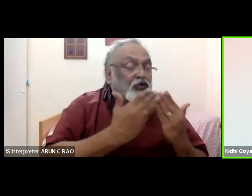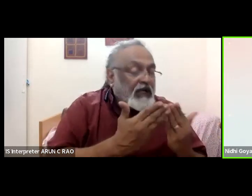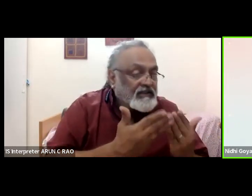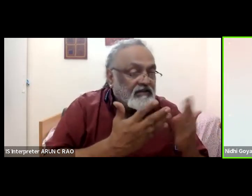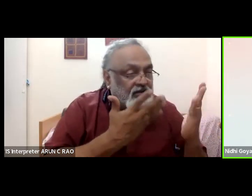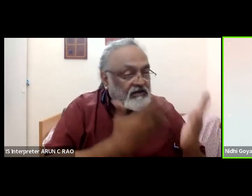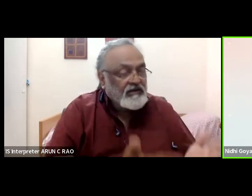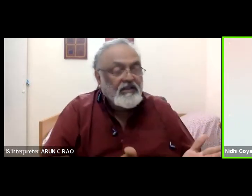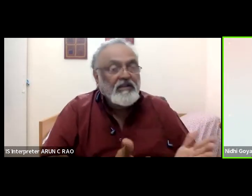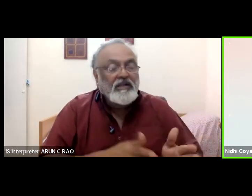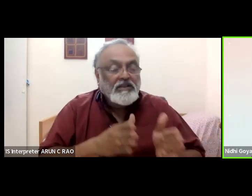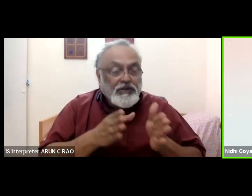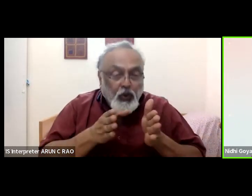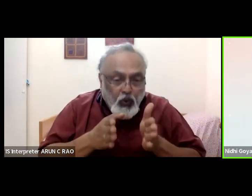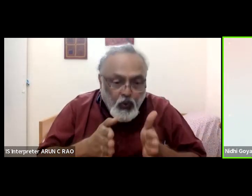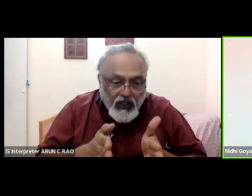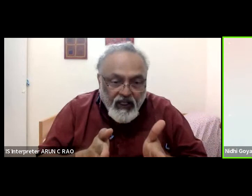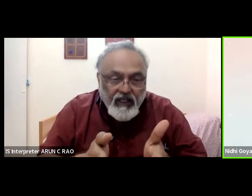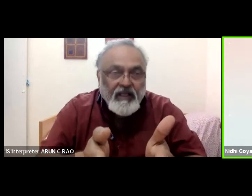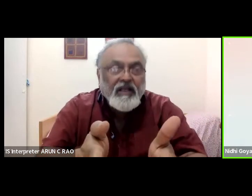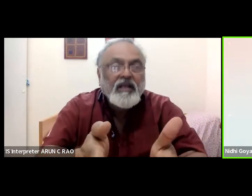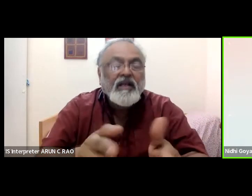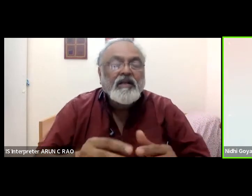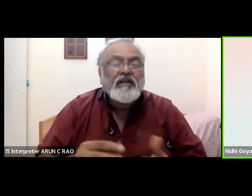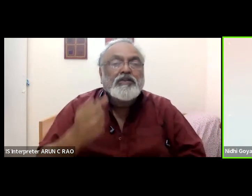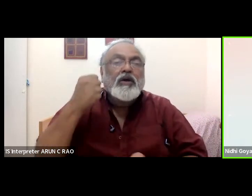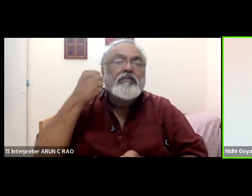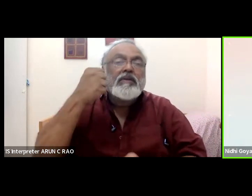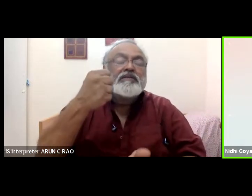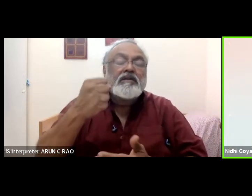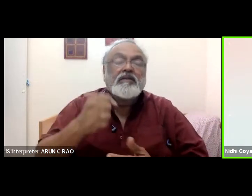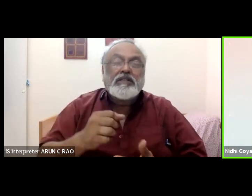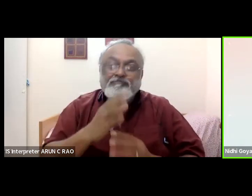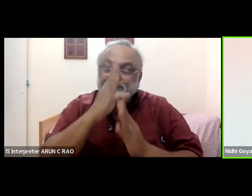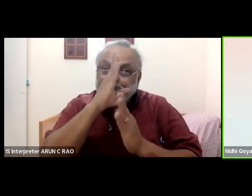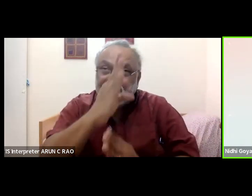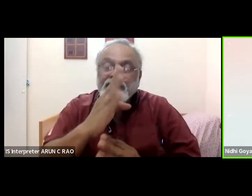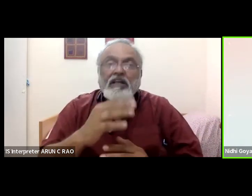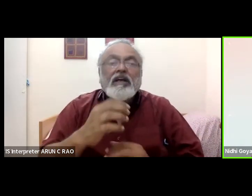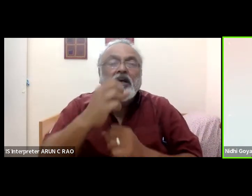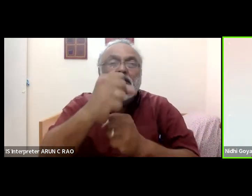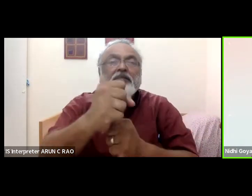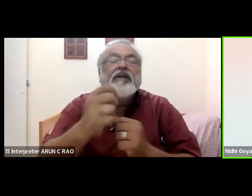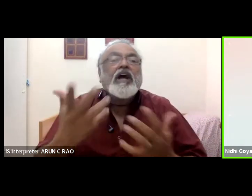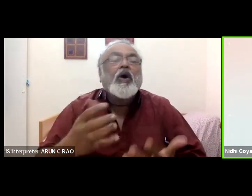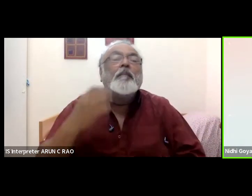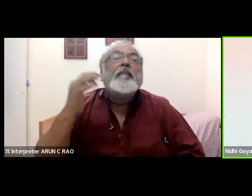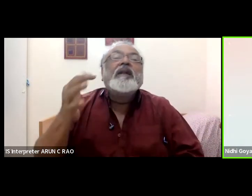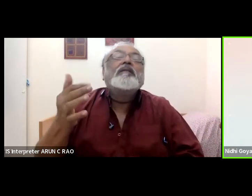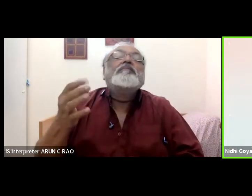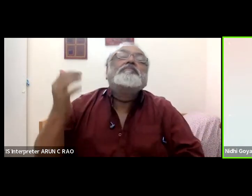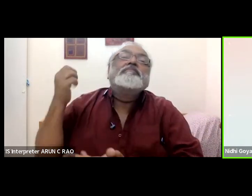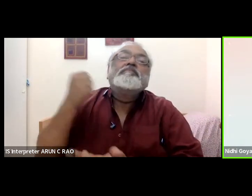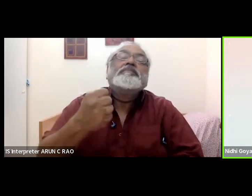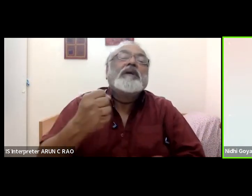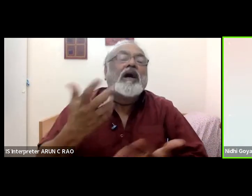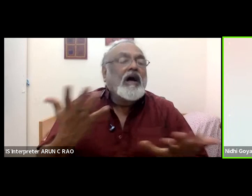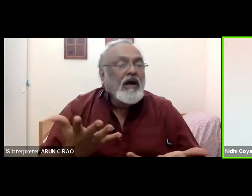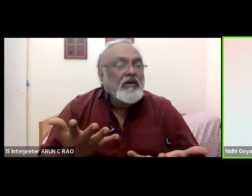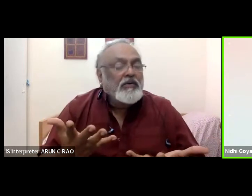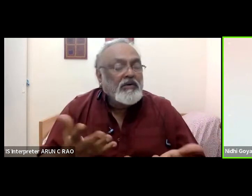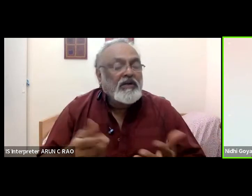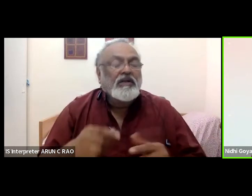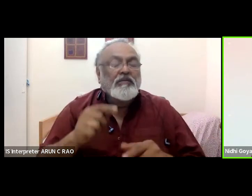having a twin track approach when it comes to budgetary commitment is also important. And lastly, but most important, we go back